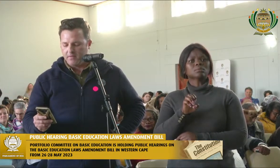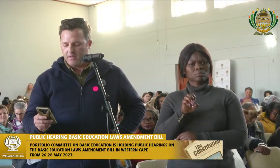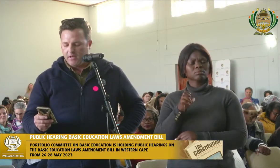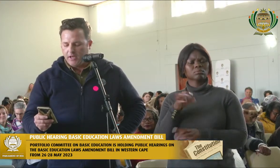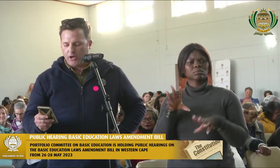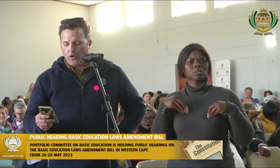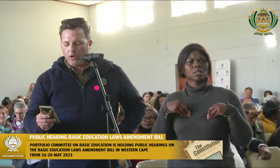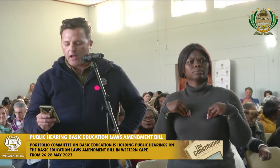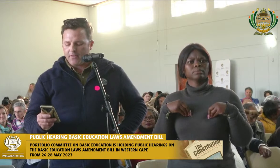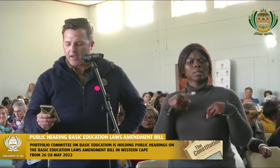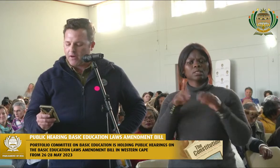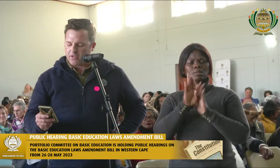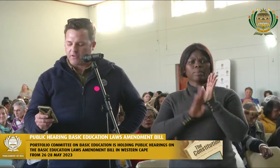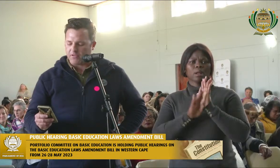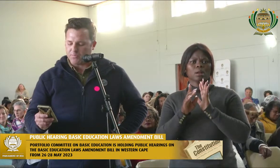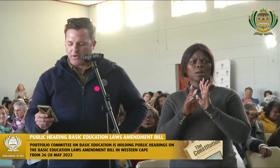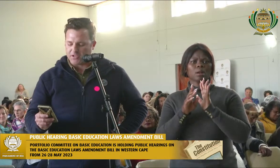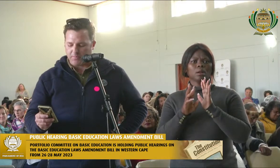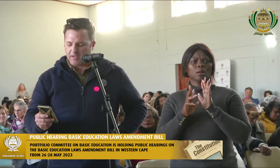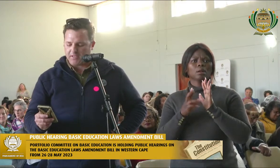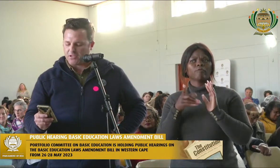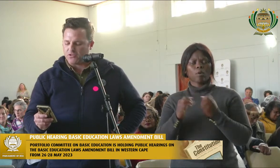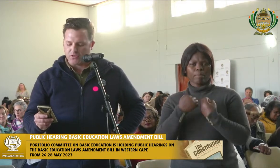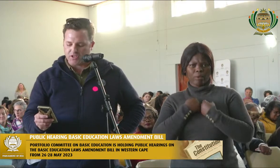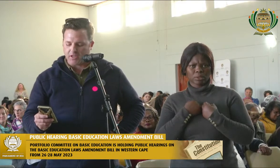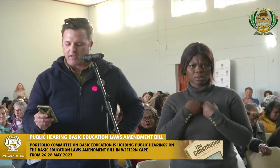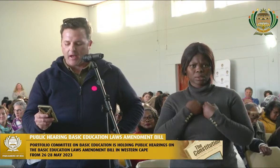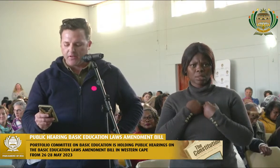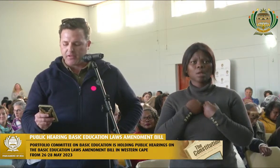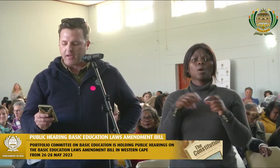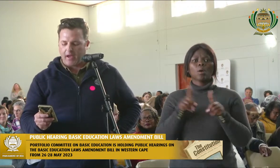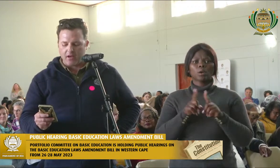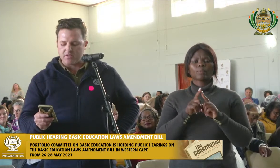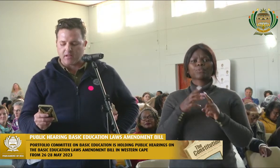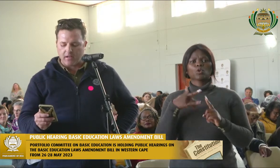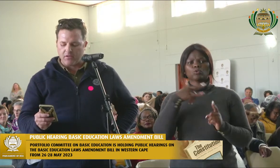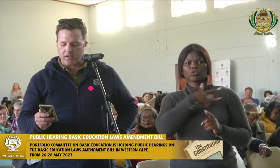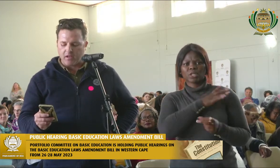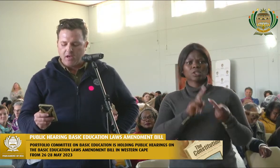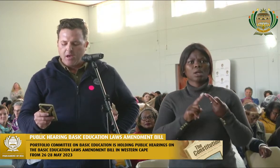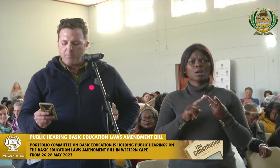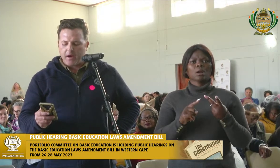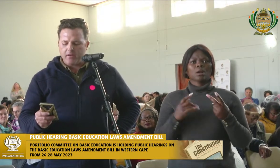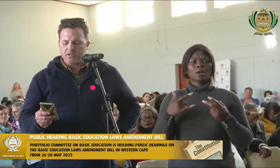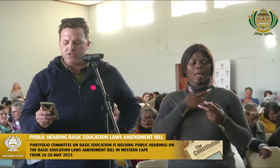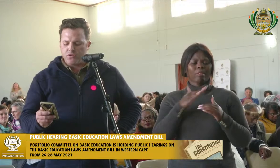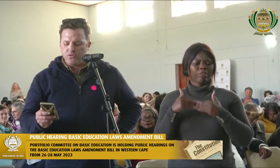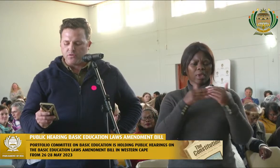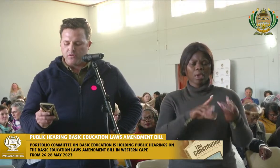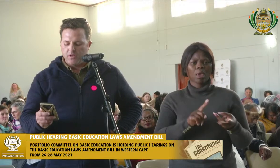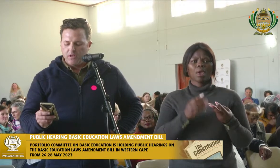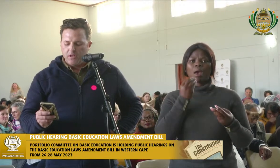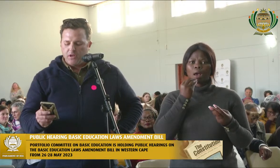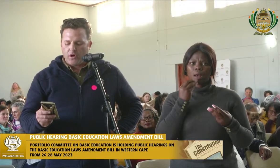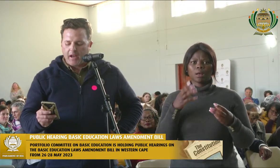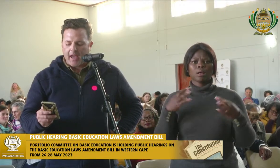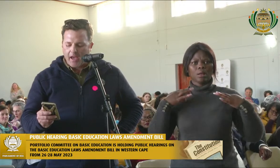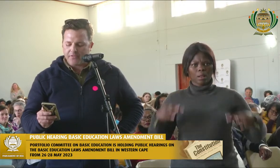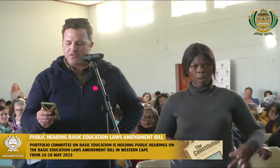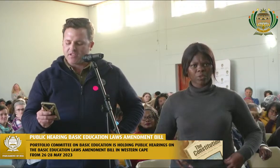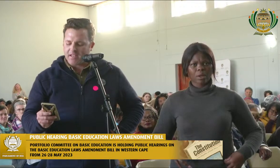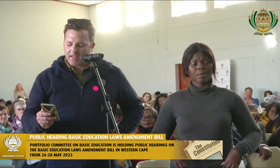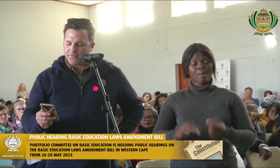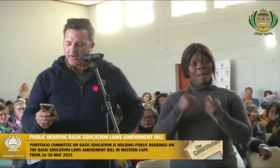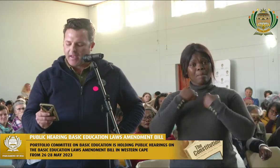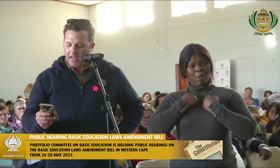parent. In all other areas of responsibility, nutrition, healthcare, housing, clothing, parents do not